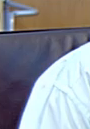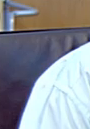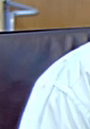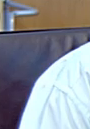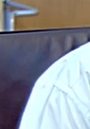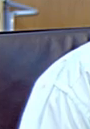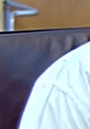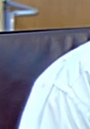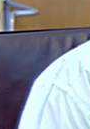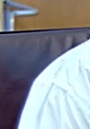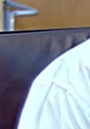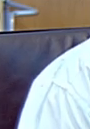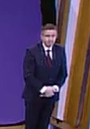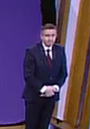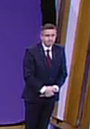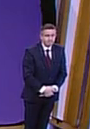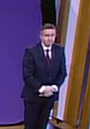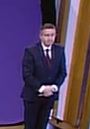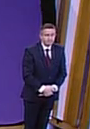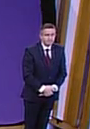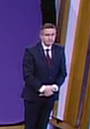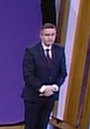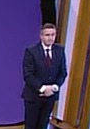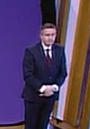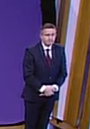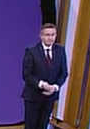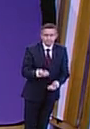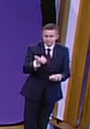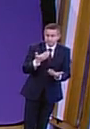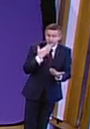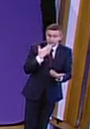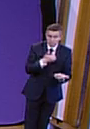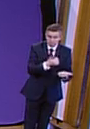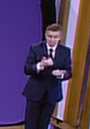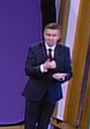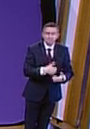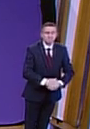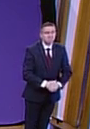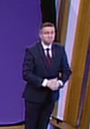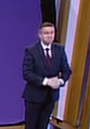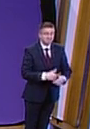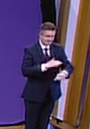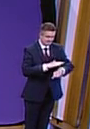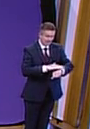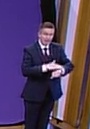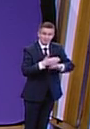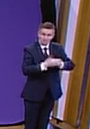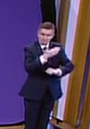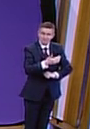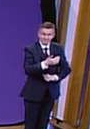Yeah. Annie. Okay, I think we're out of time now for this morning. I'm thinking